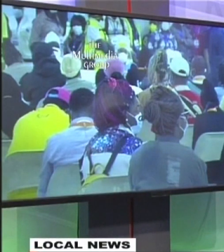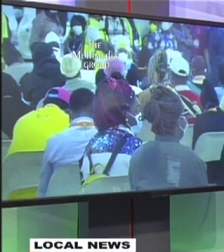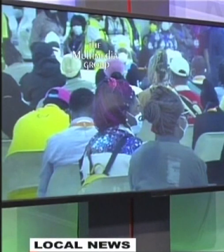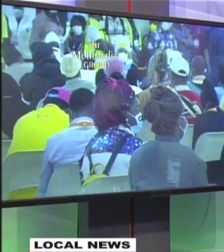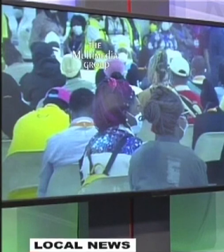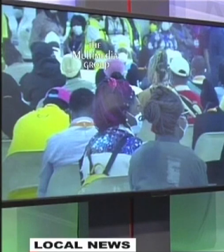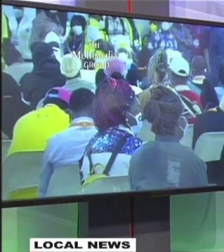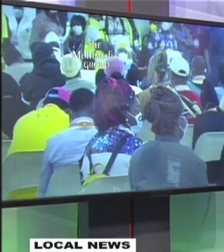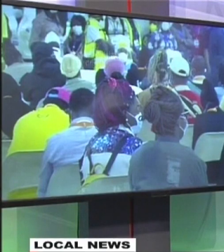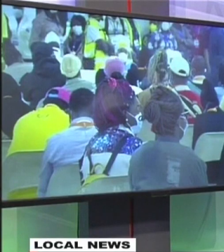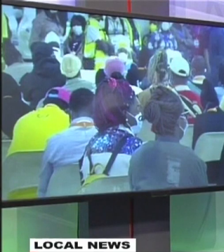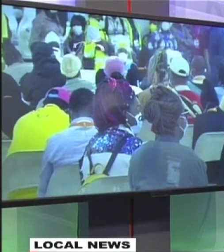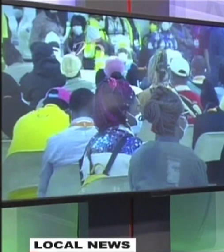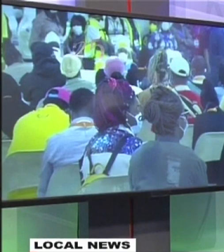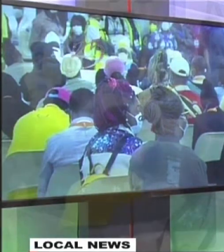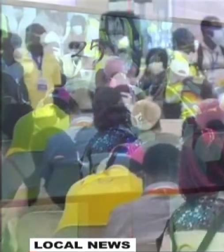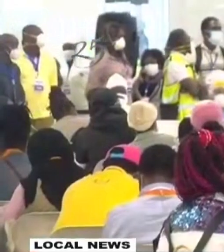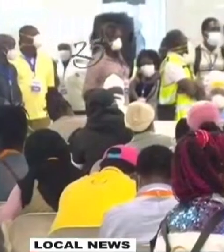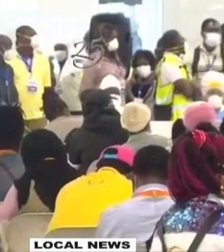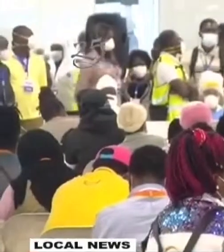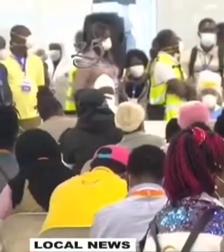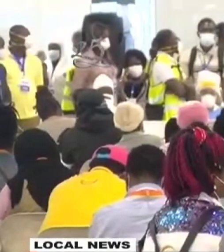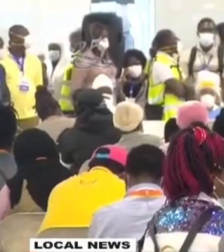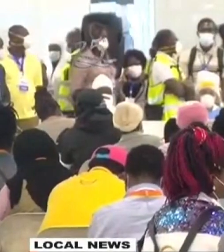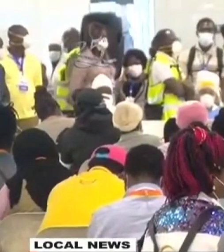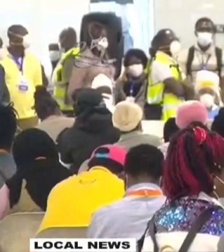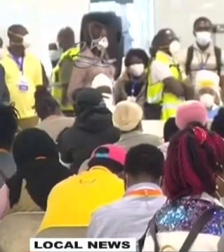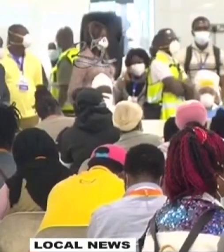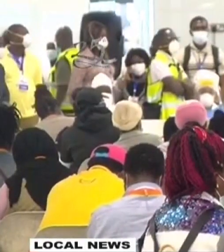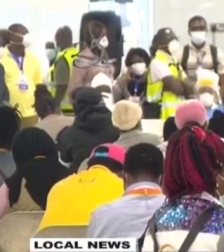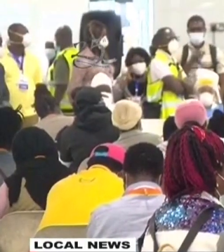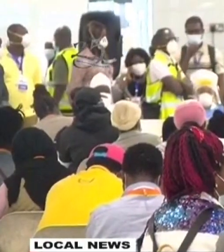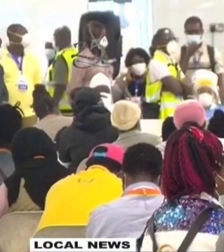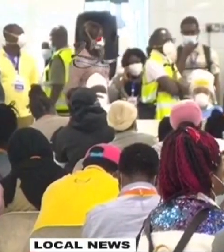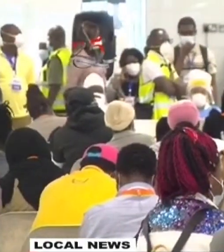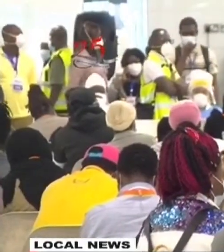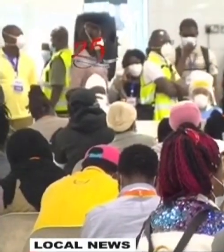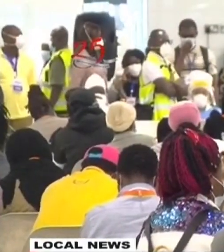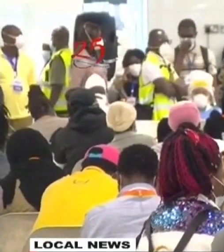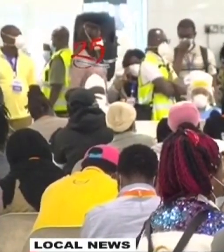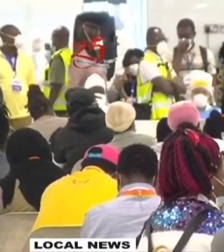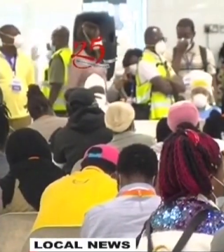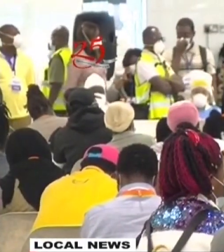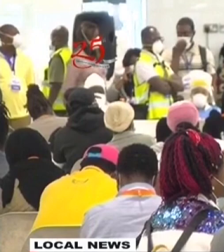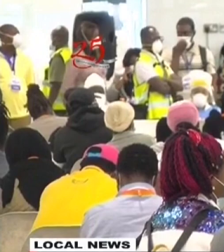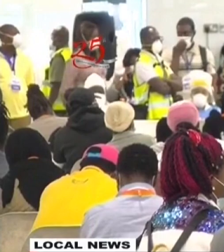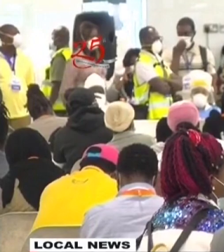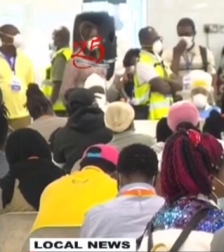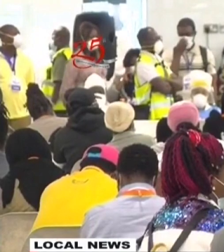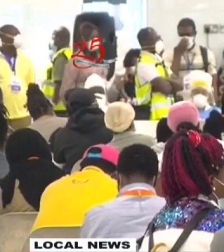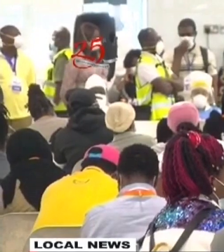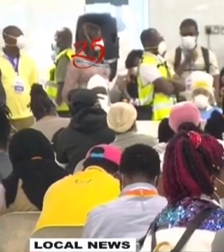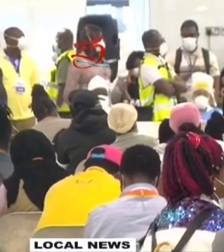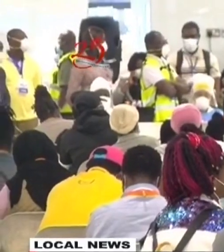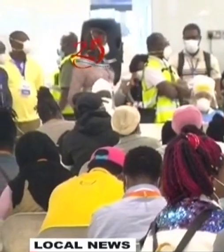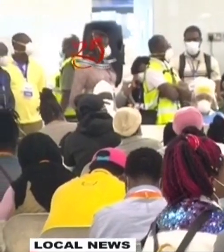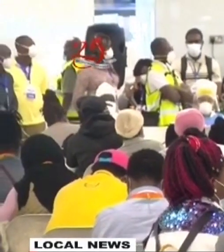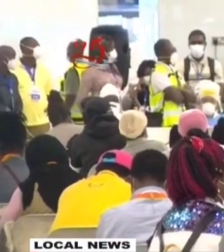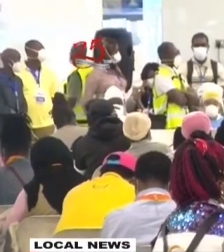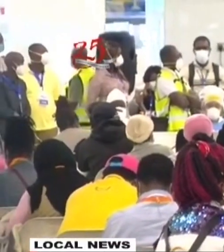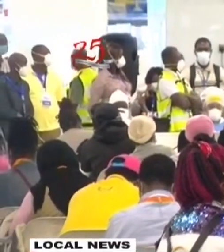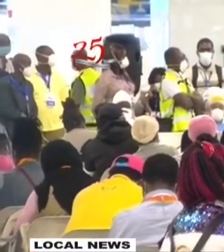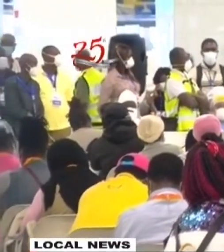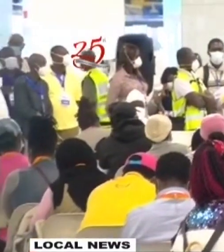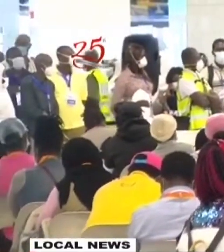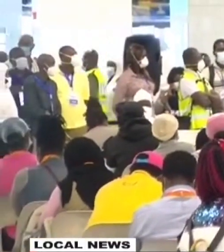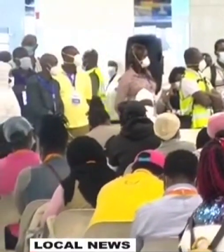sei eno de tuja. The people that came from Kuwait, we are following up with the lab. We haven't